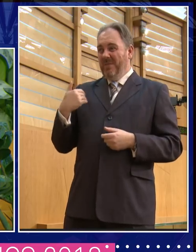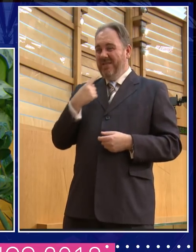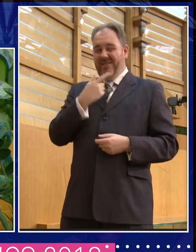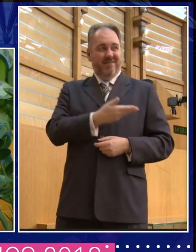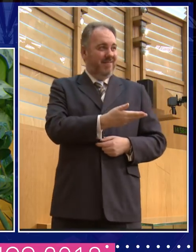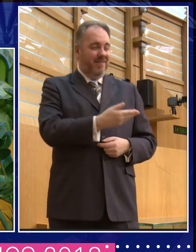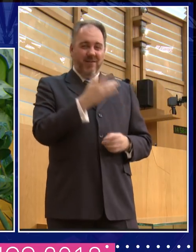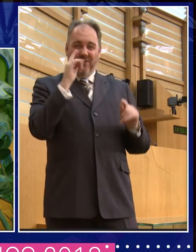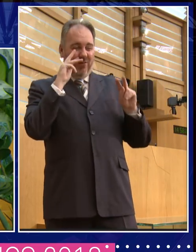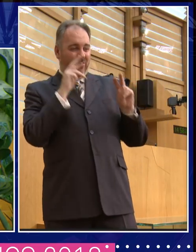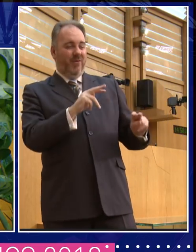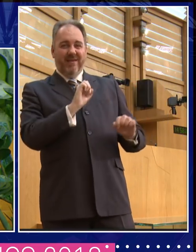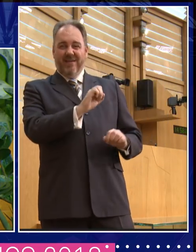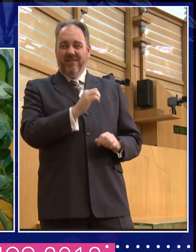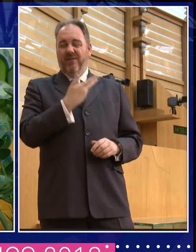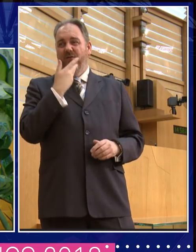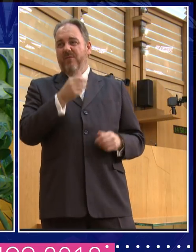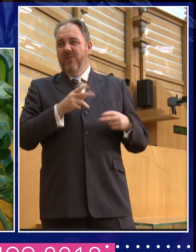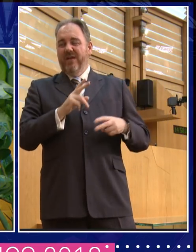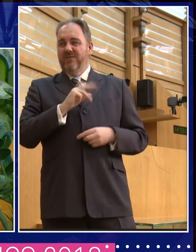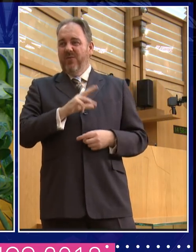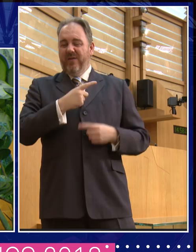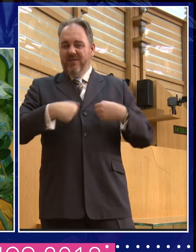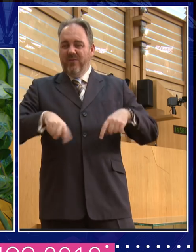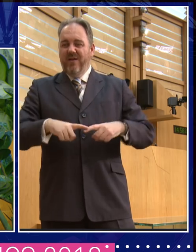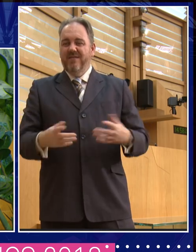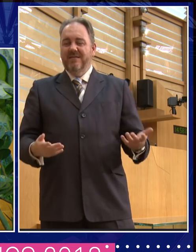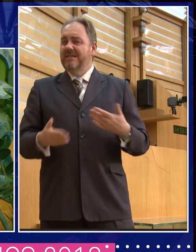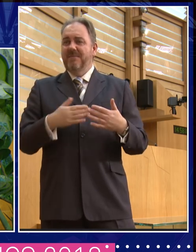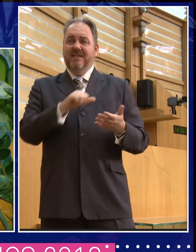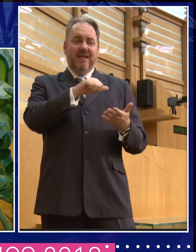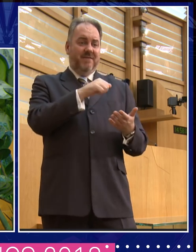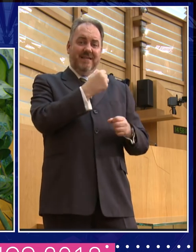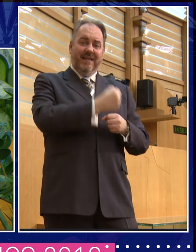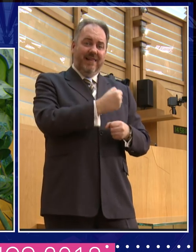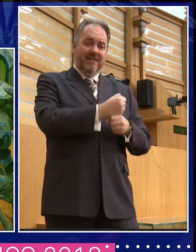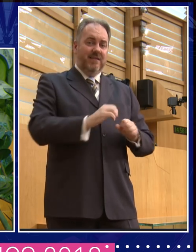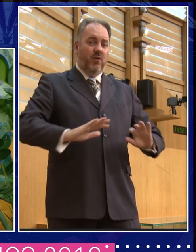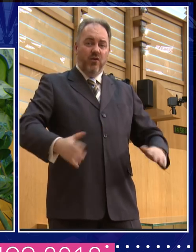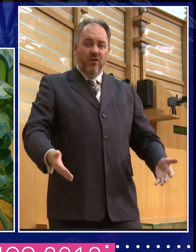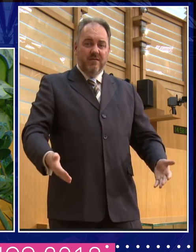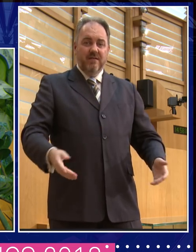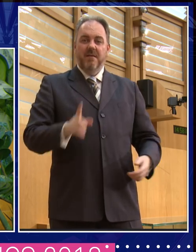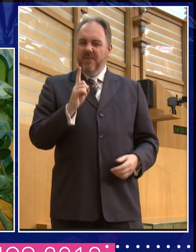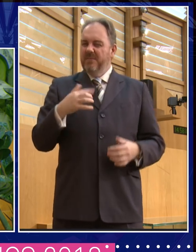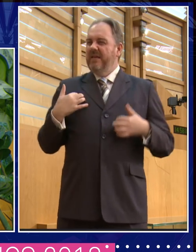was not quite as we wanted to. And it will be interesting to see how that story